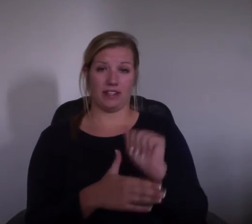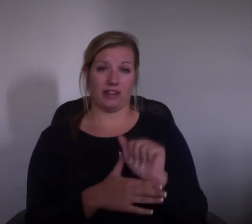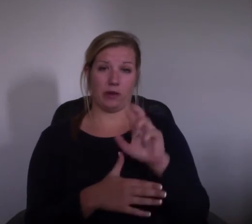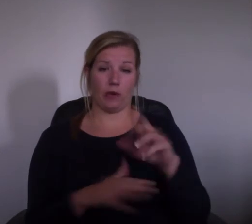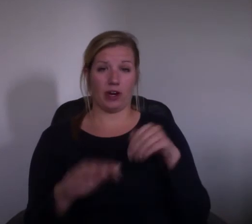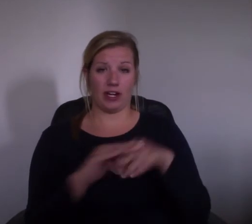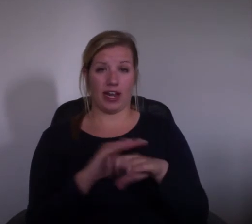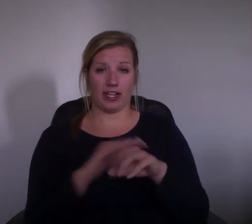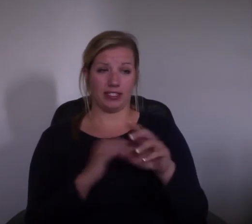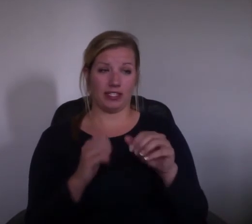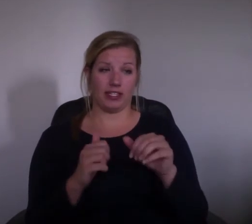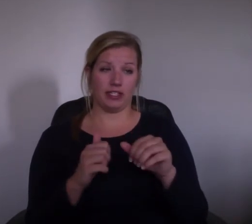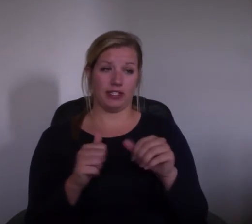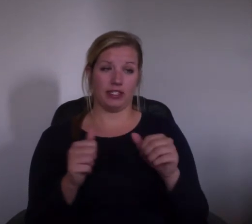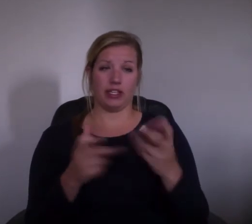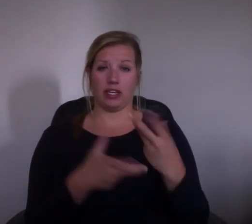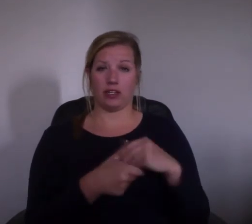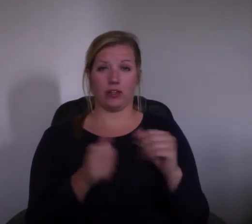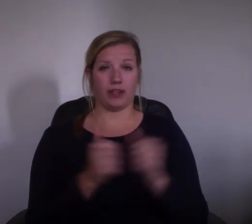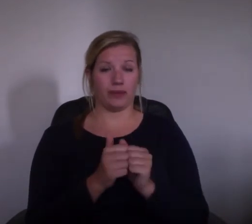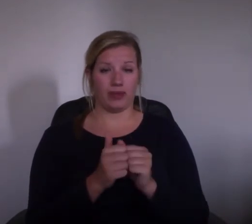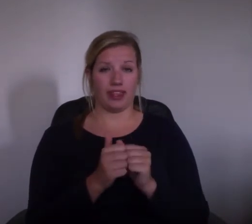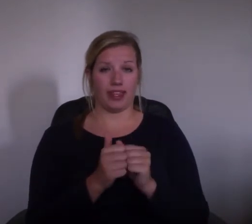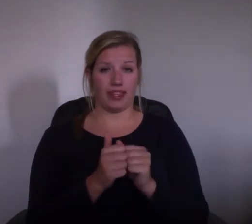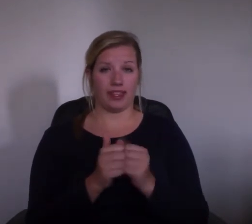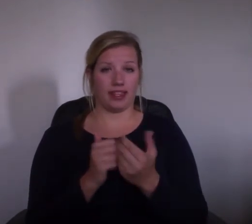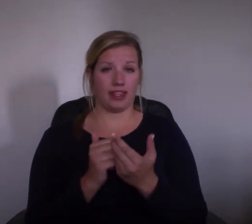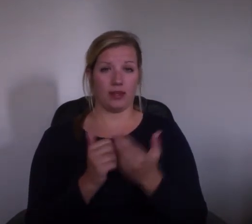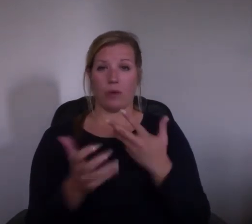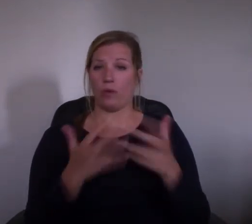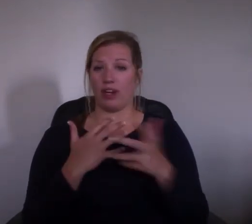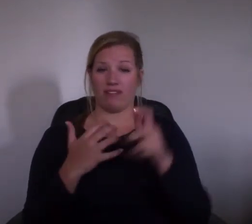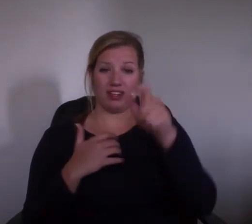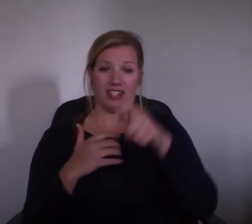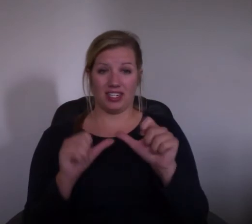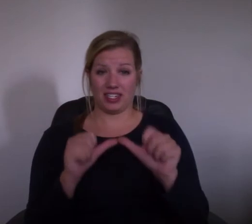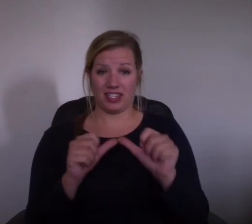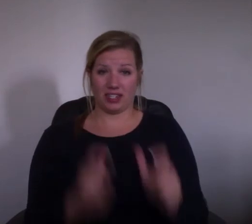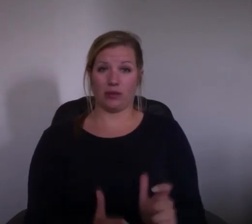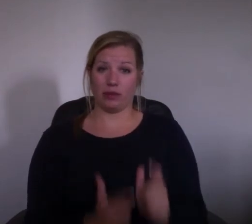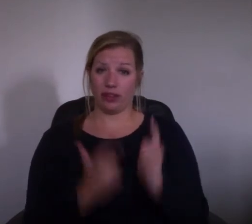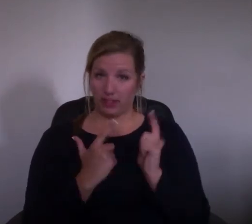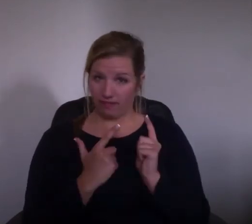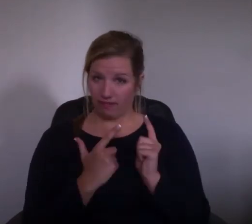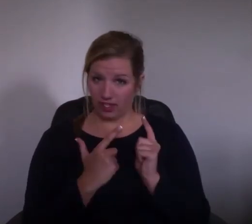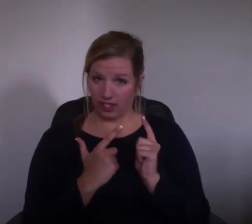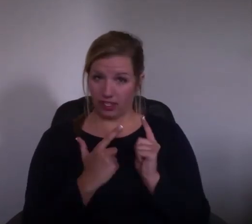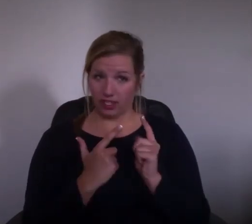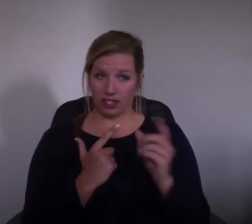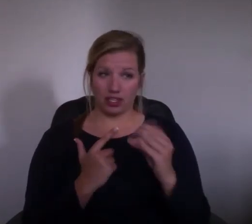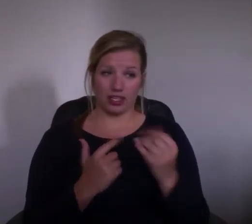functional needs, including the devices and equipment they need to maintain their independent lifestyle and their